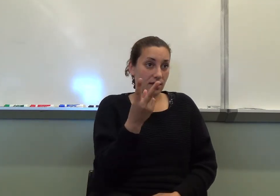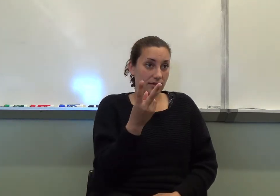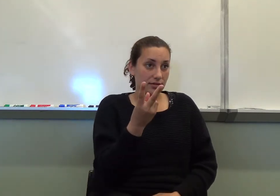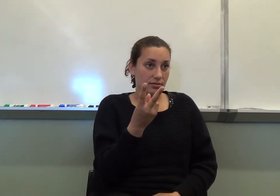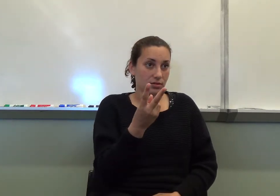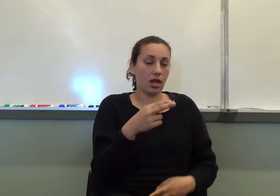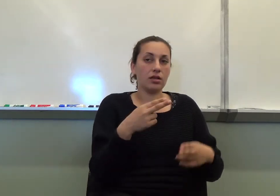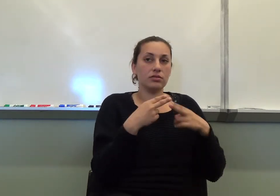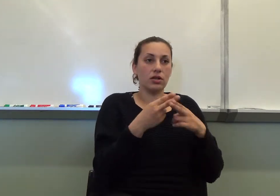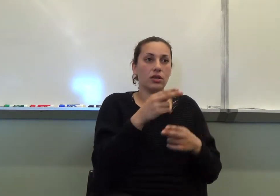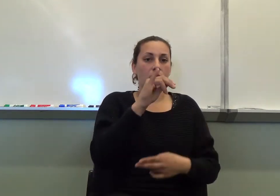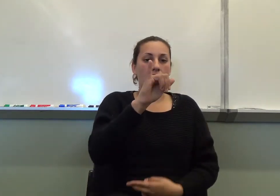isosceles.